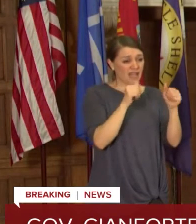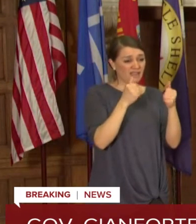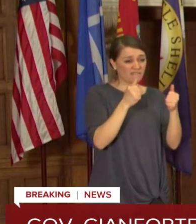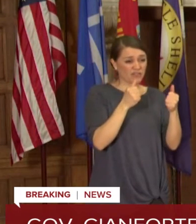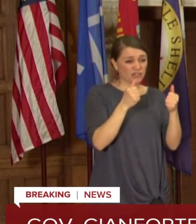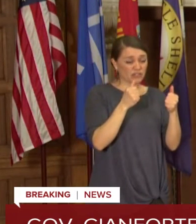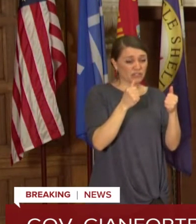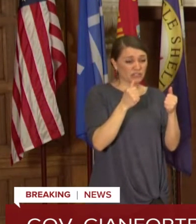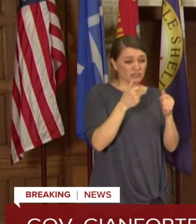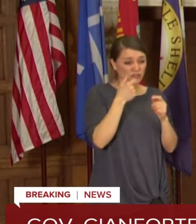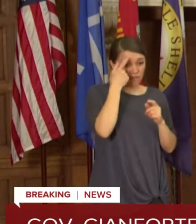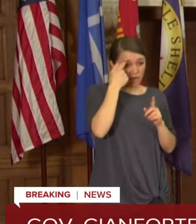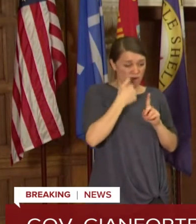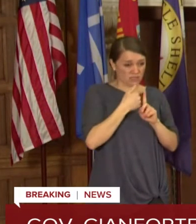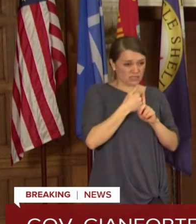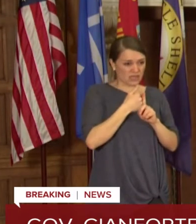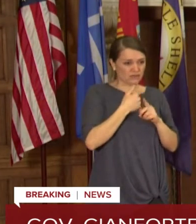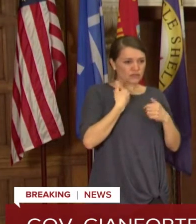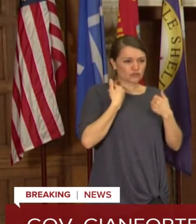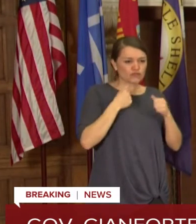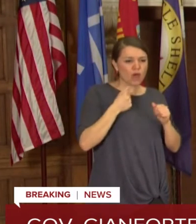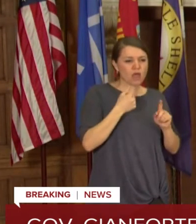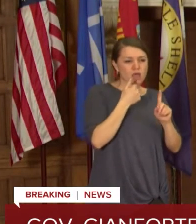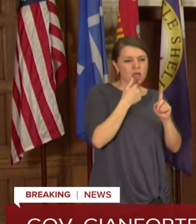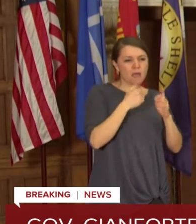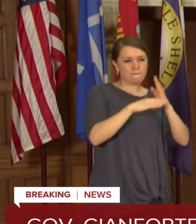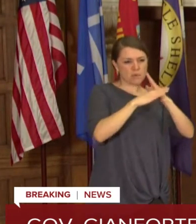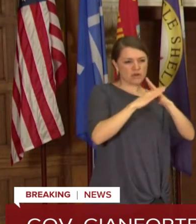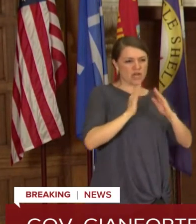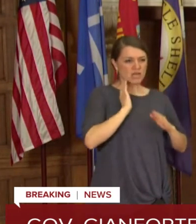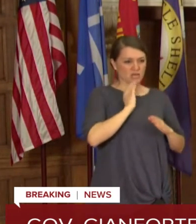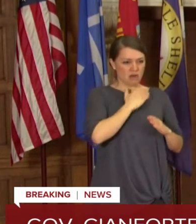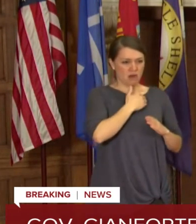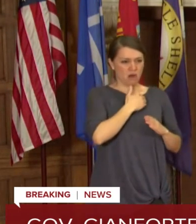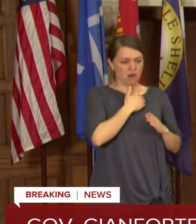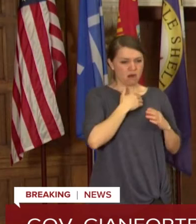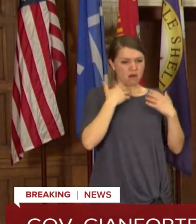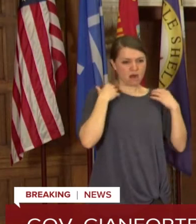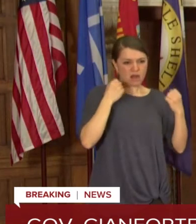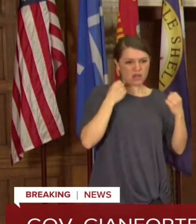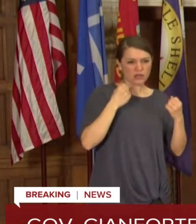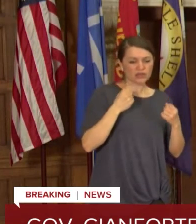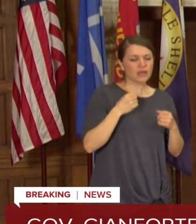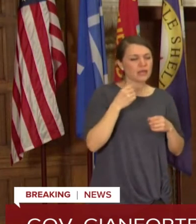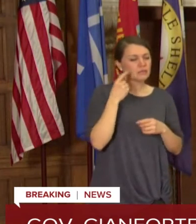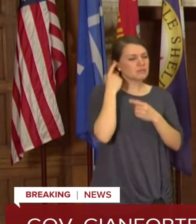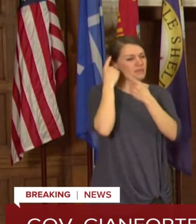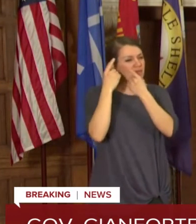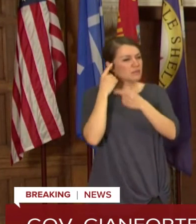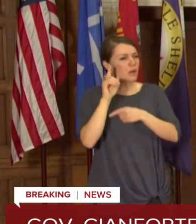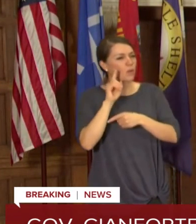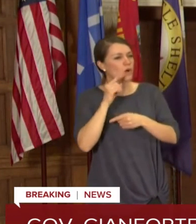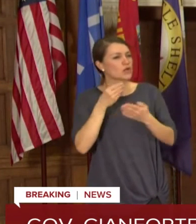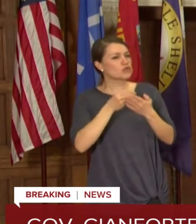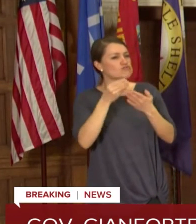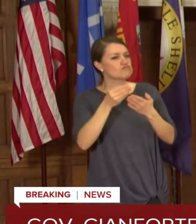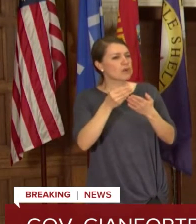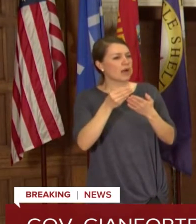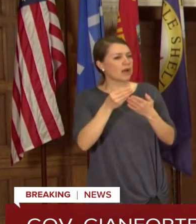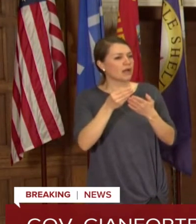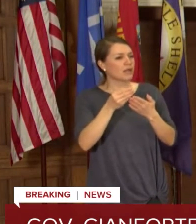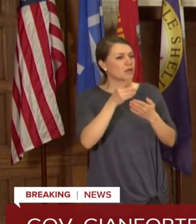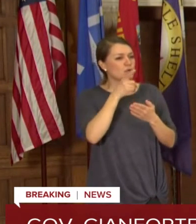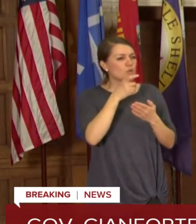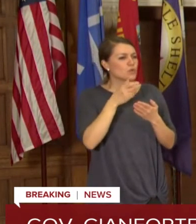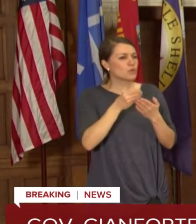health from COVID, but also to be diligent and conscious about where we purchase our goods and shop